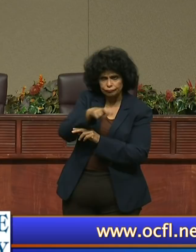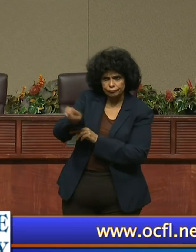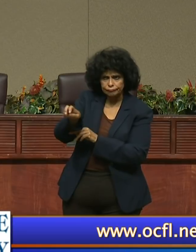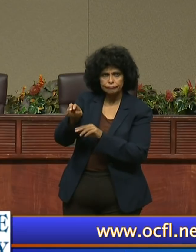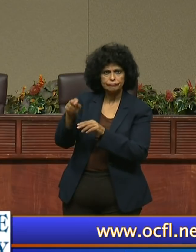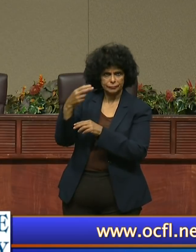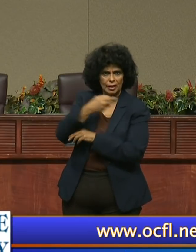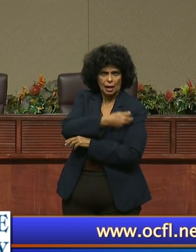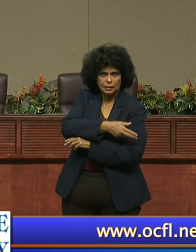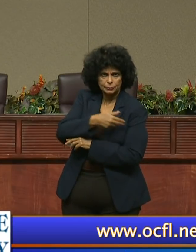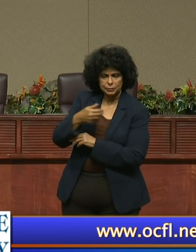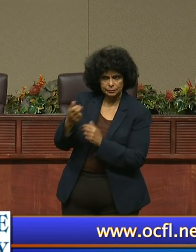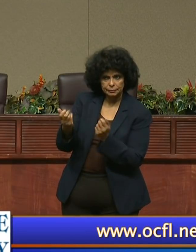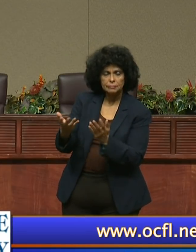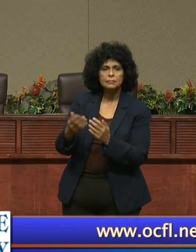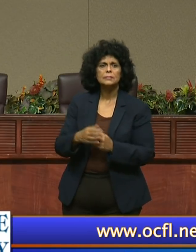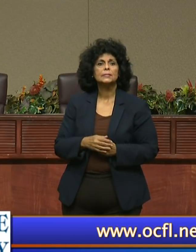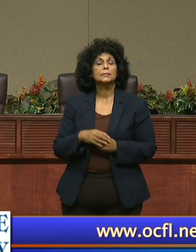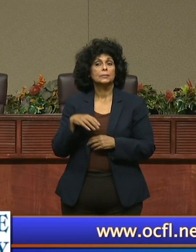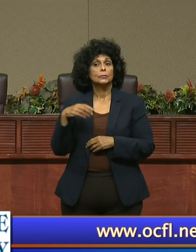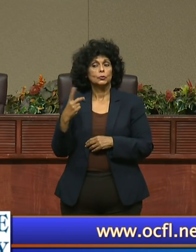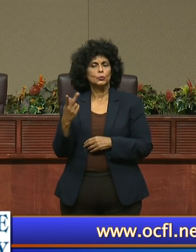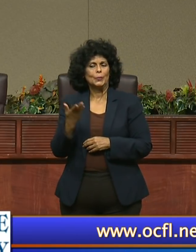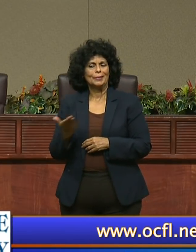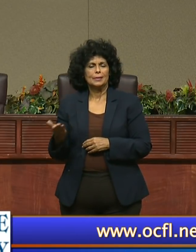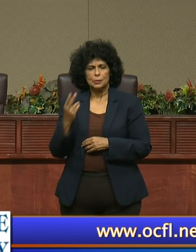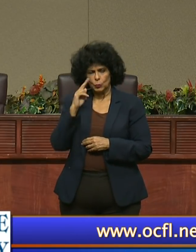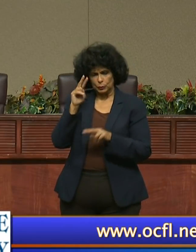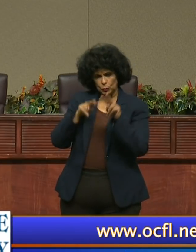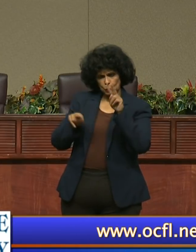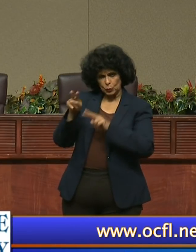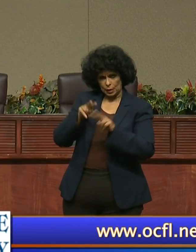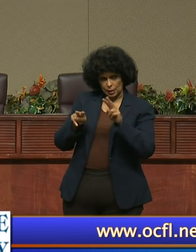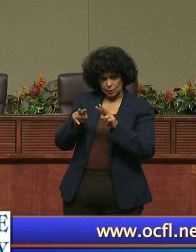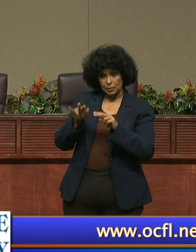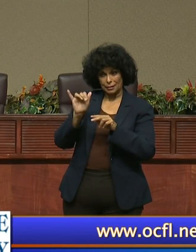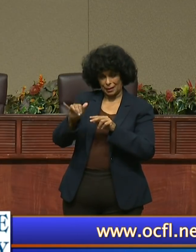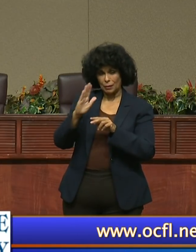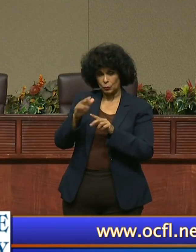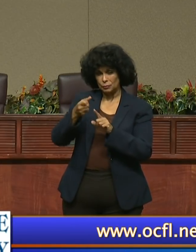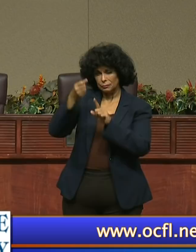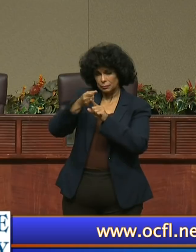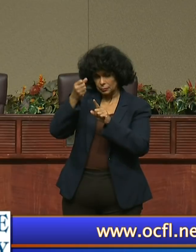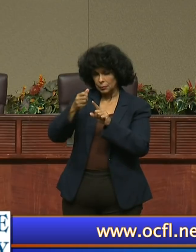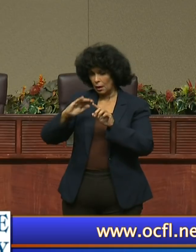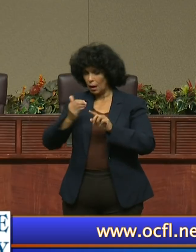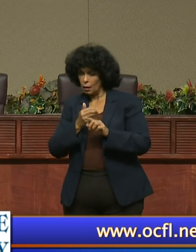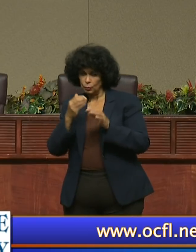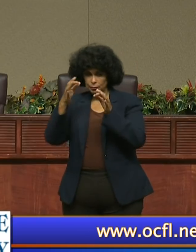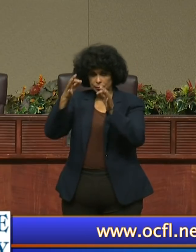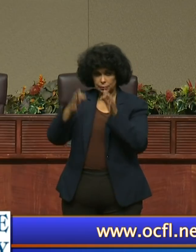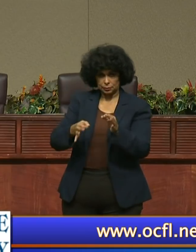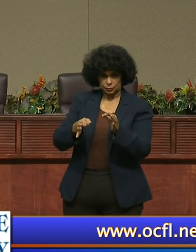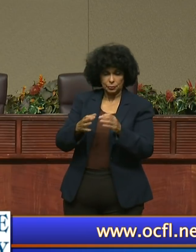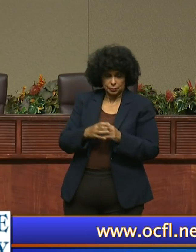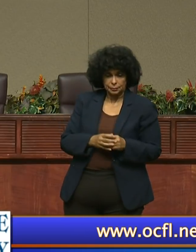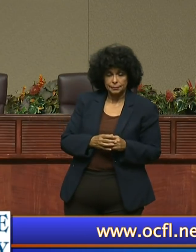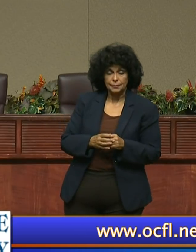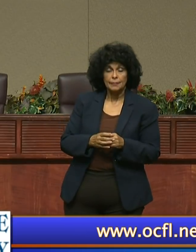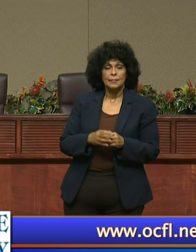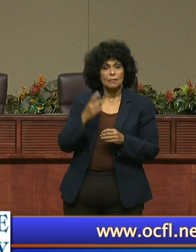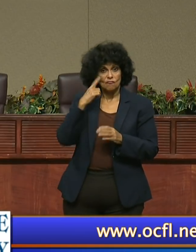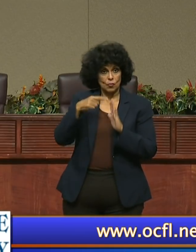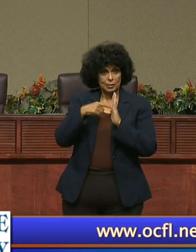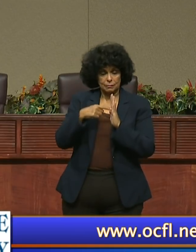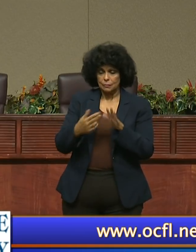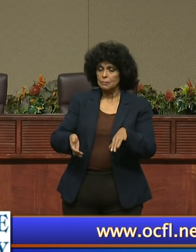that we will look at to make public policy decisions. Number 1, the new positive cases that